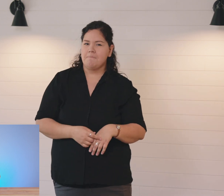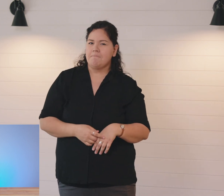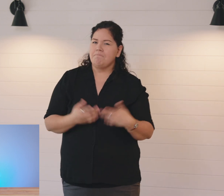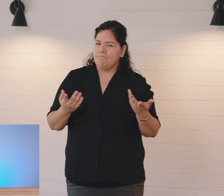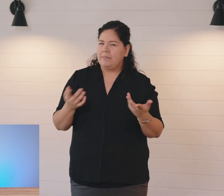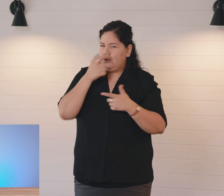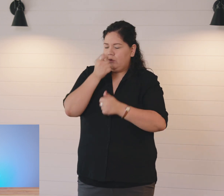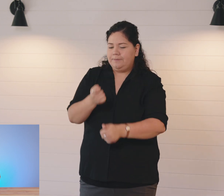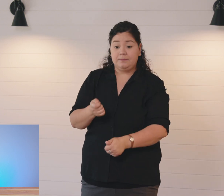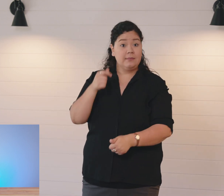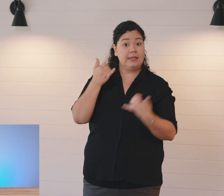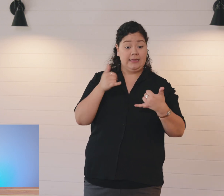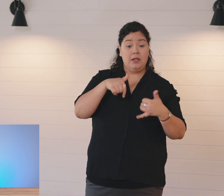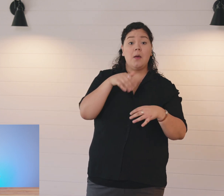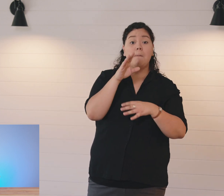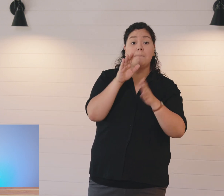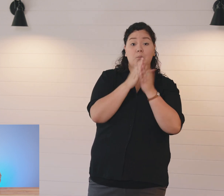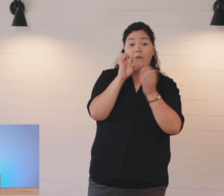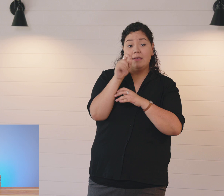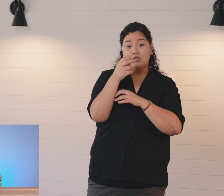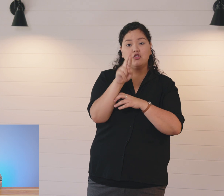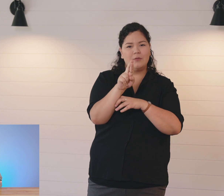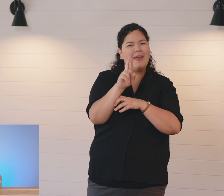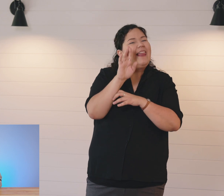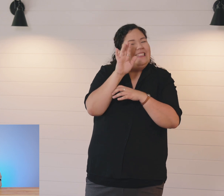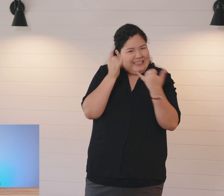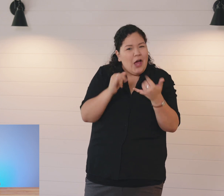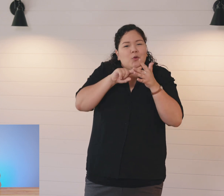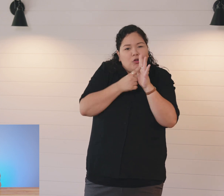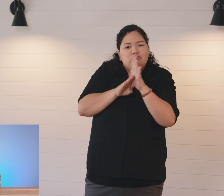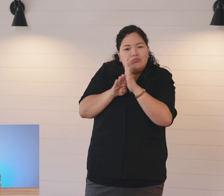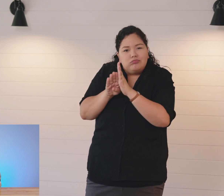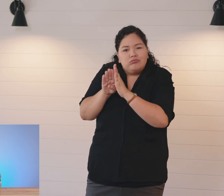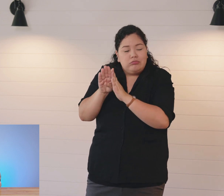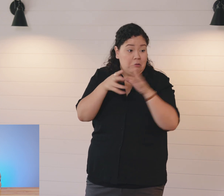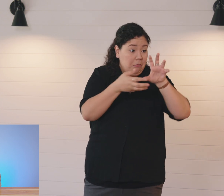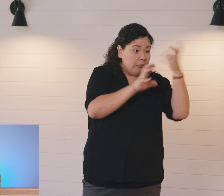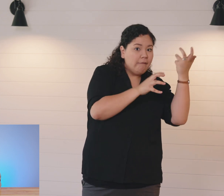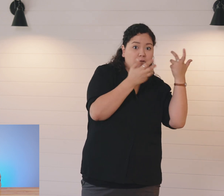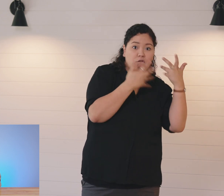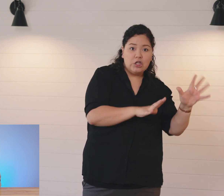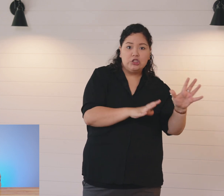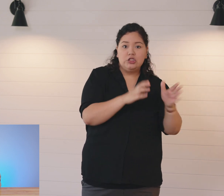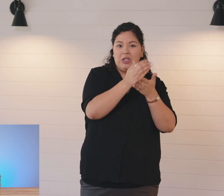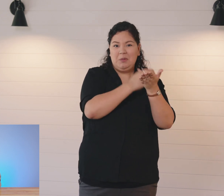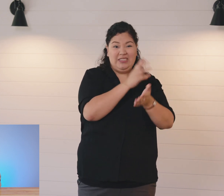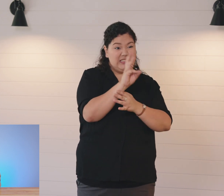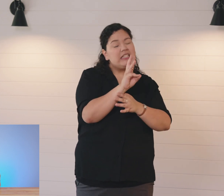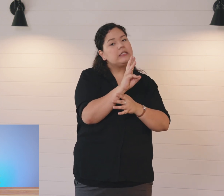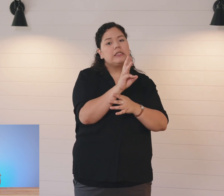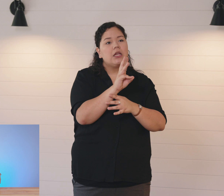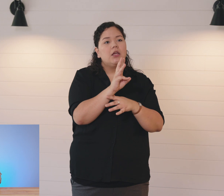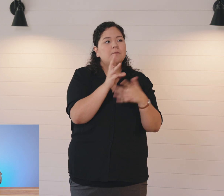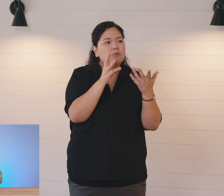This portion of the book of Esther is the turn. Esther chapter 6 is where the story